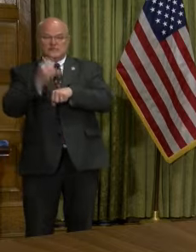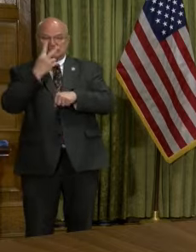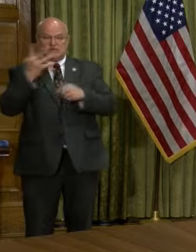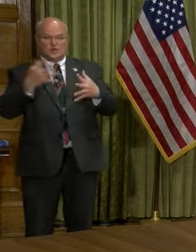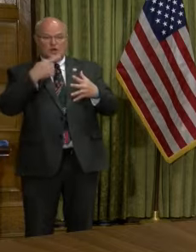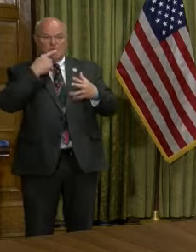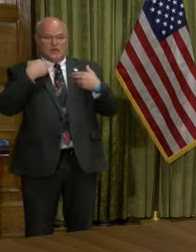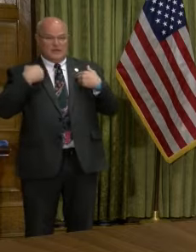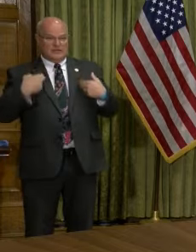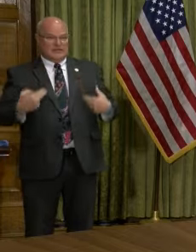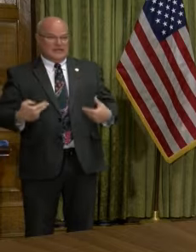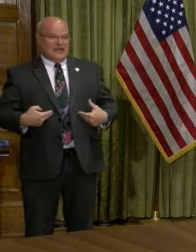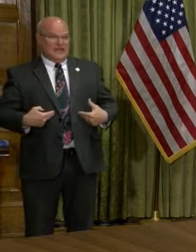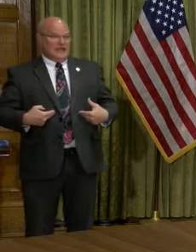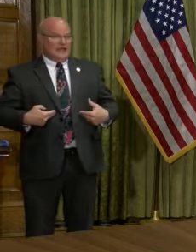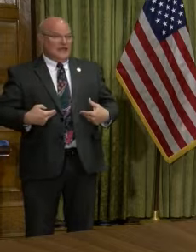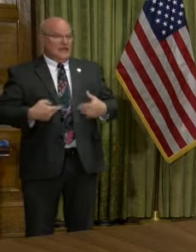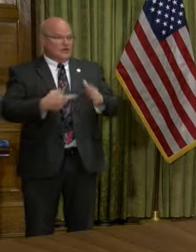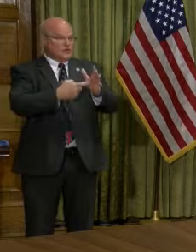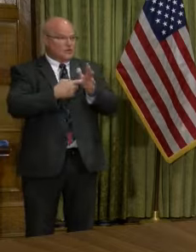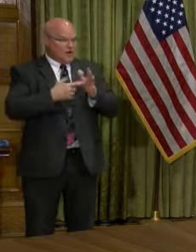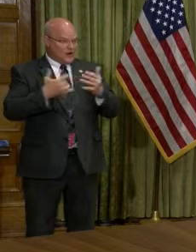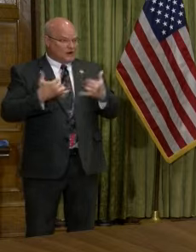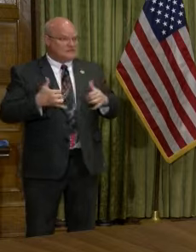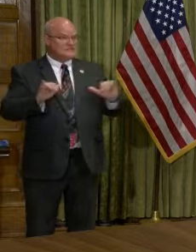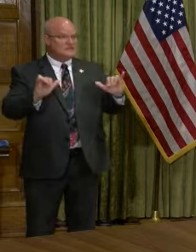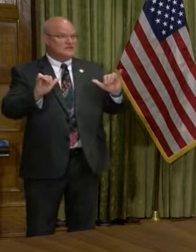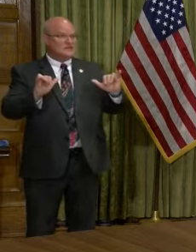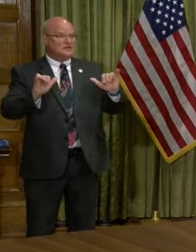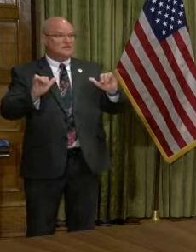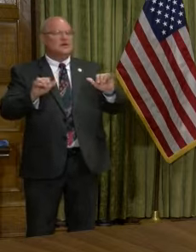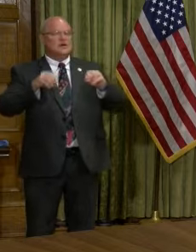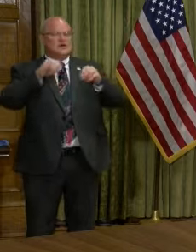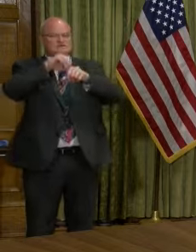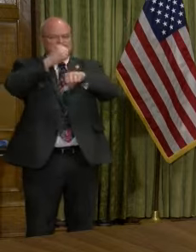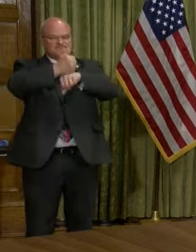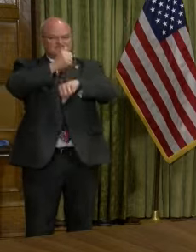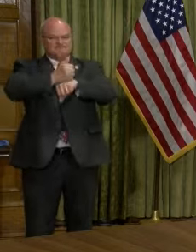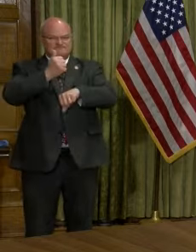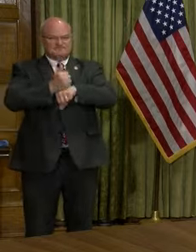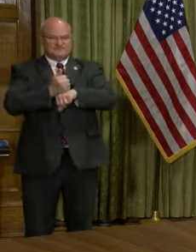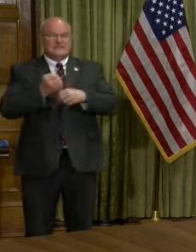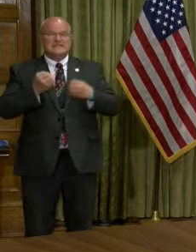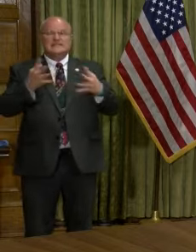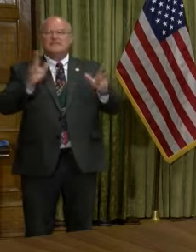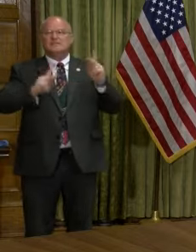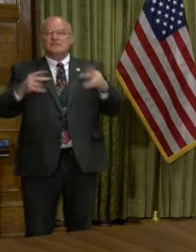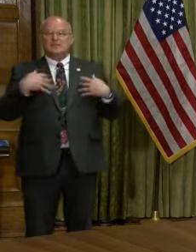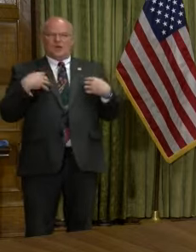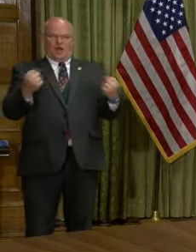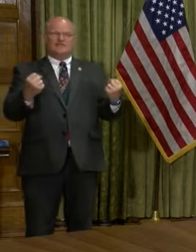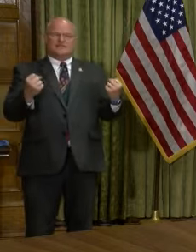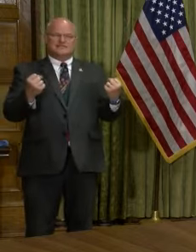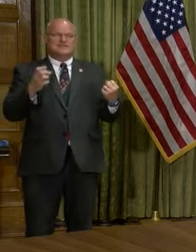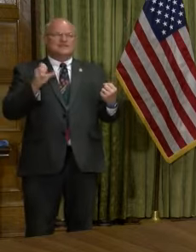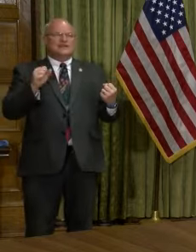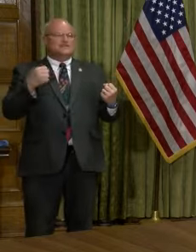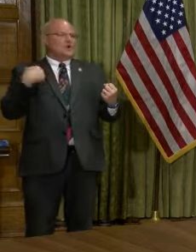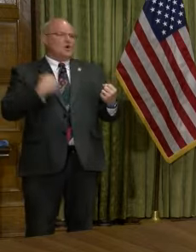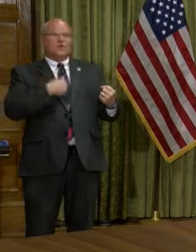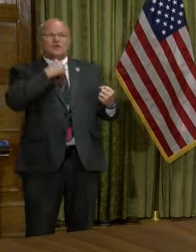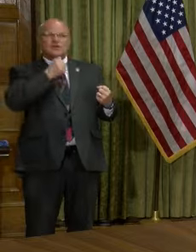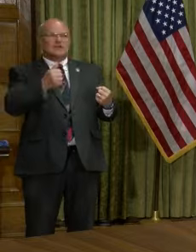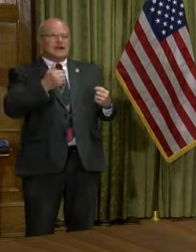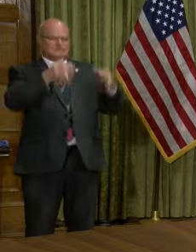kind of public health requirements and guidelines can be put into place to give the consumers confidence. So we're